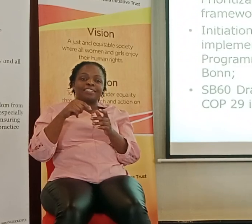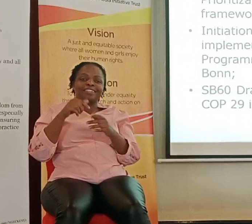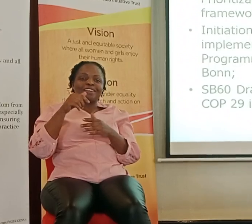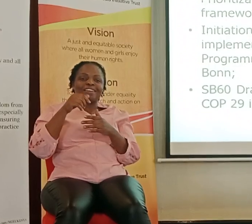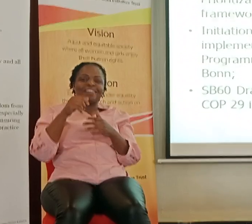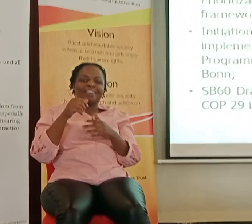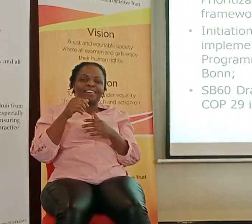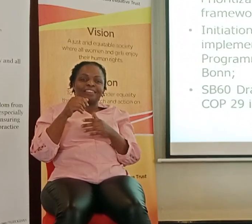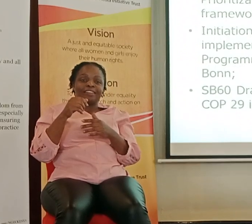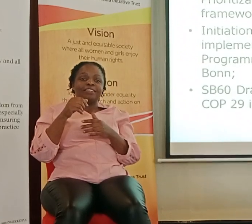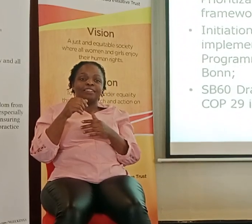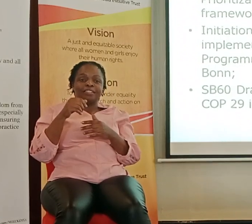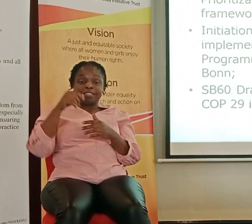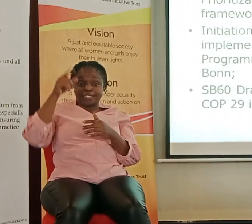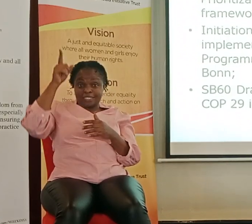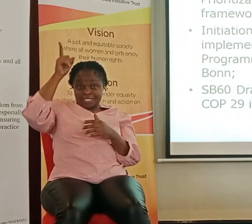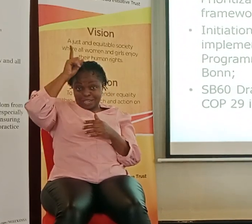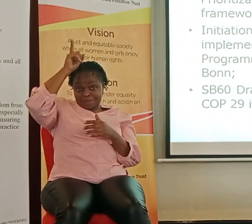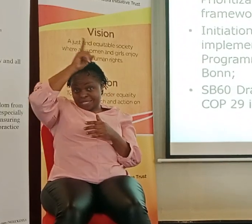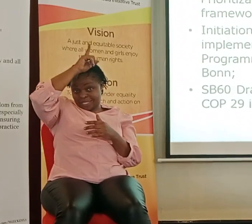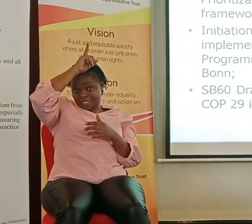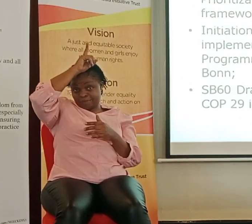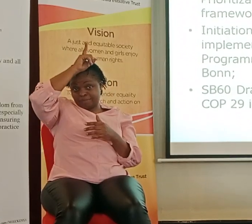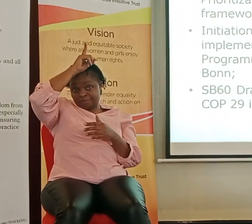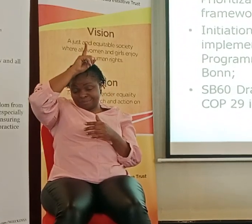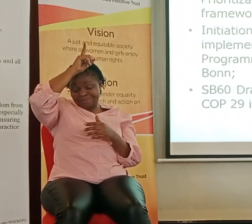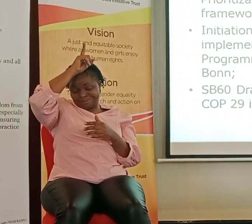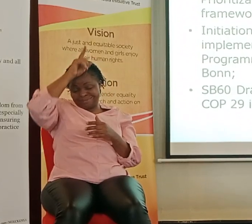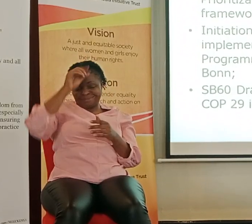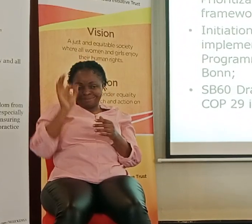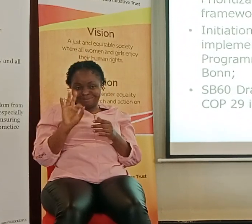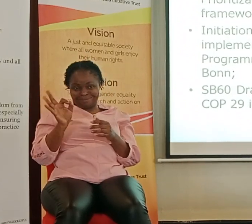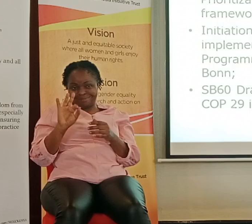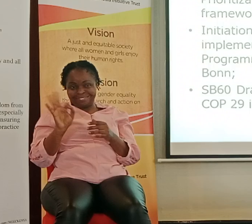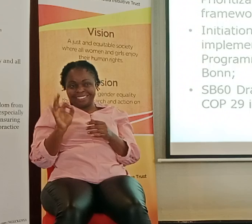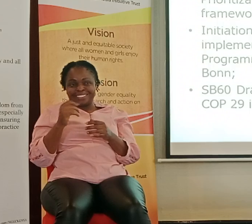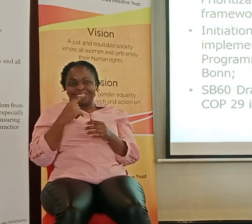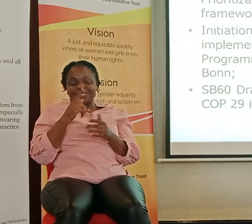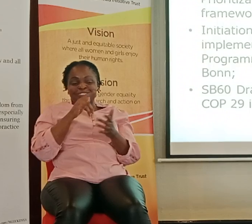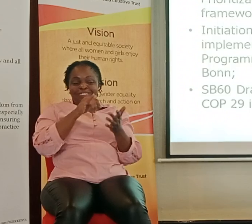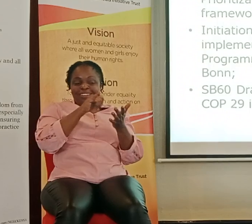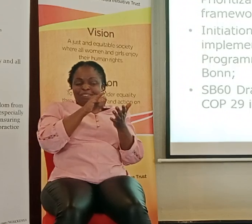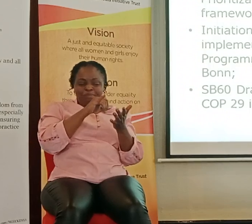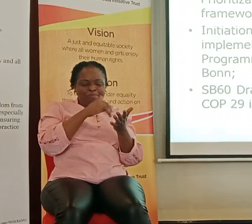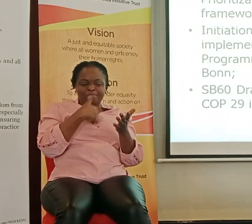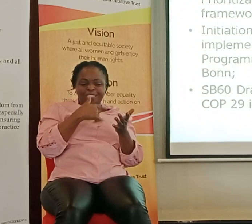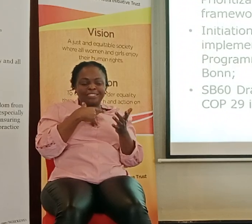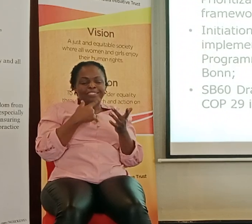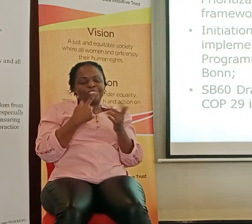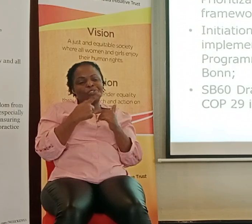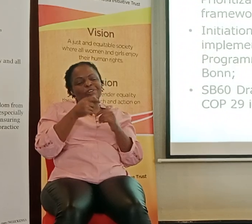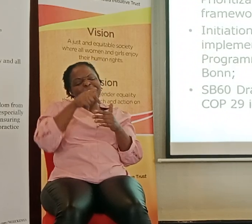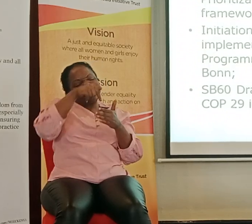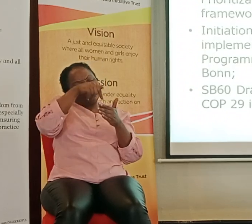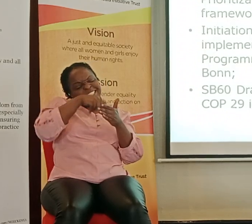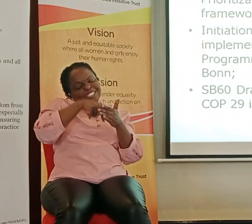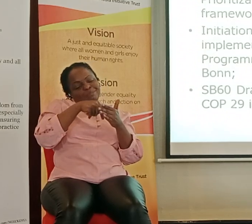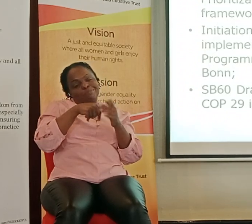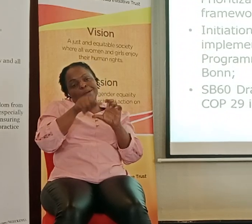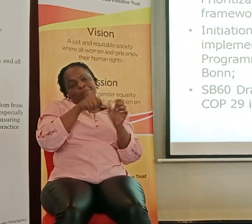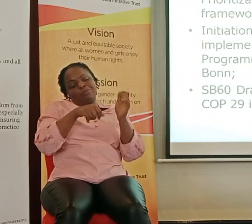UNFCCC, and that is usually, it's called the SPs. I won't go into the technical terminologies